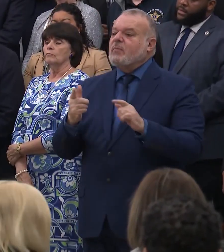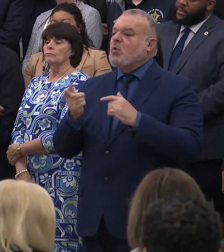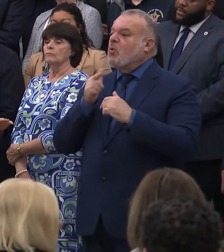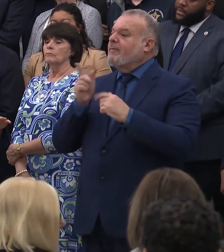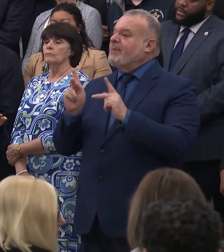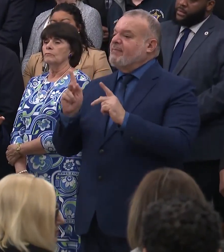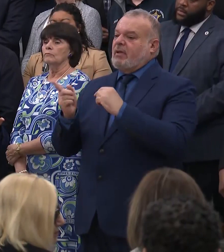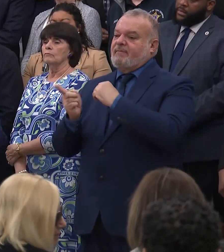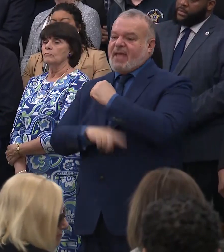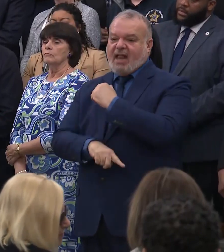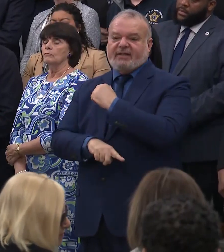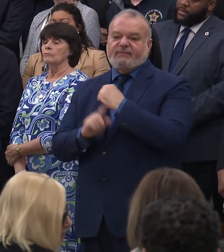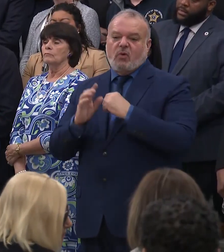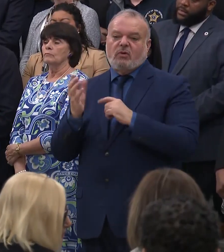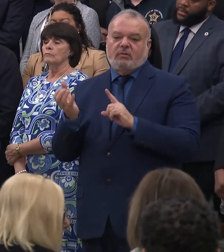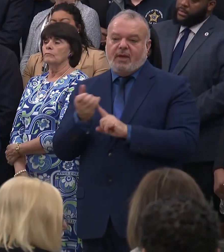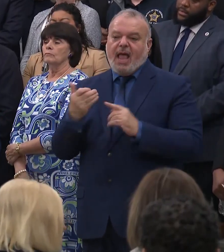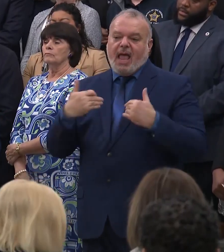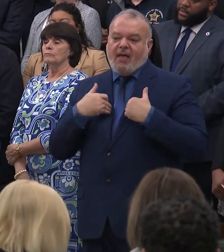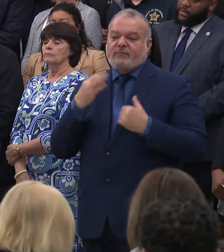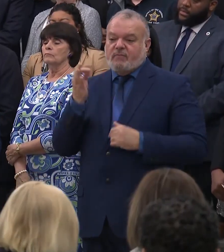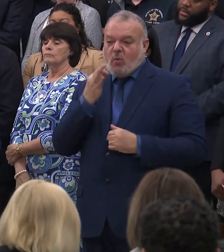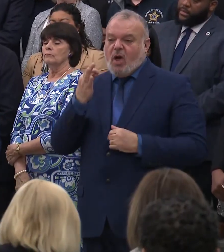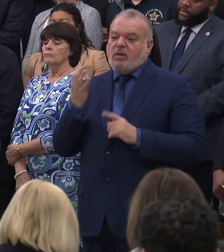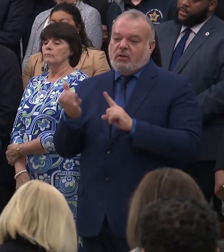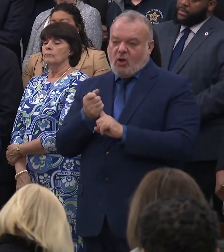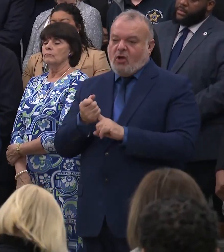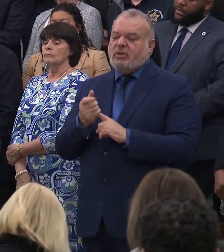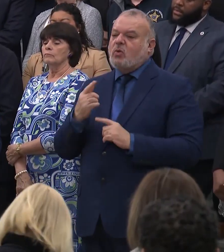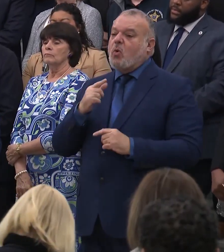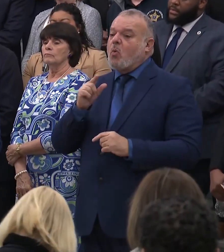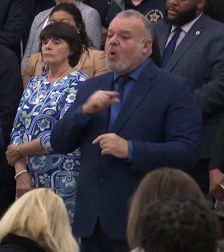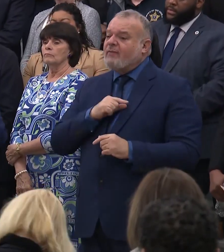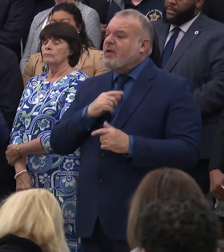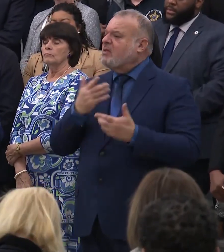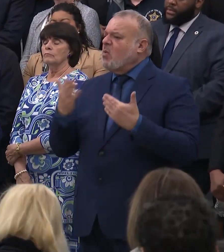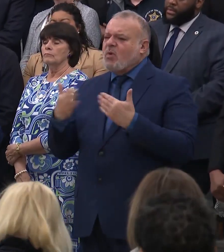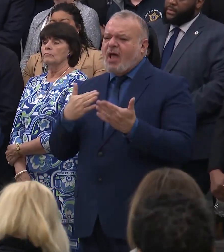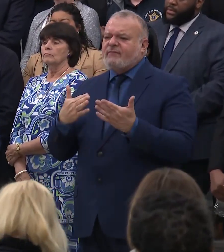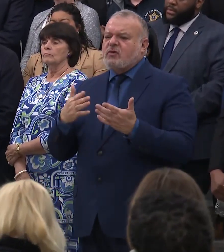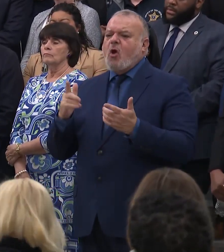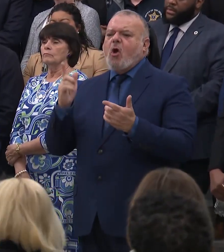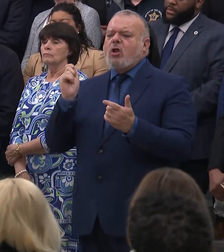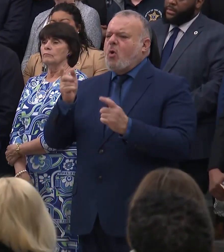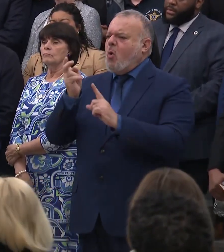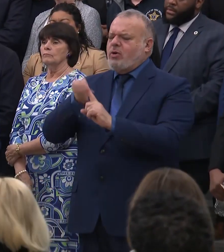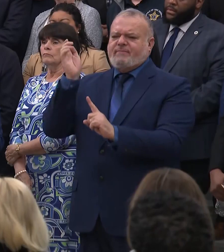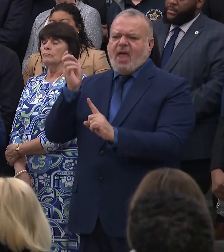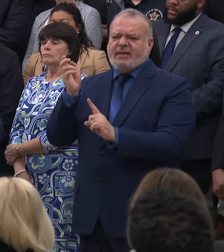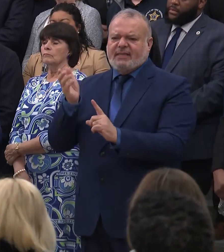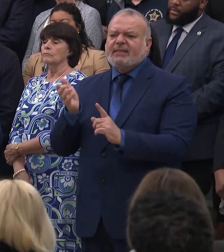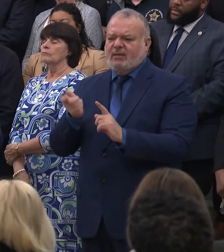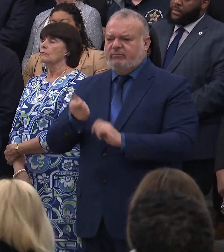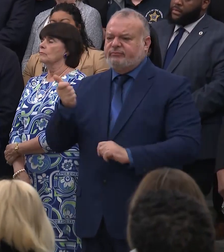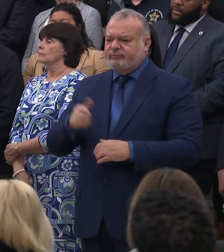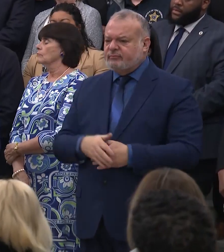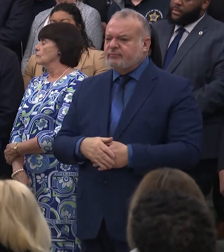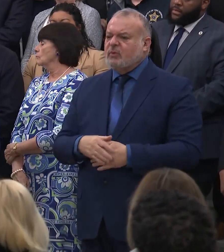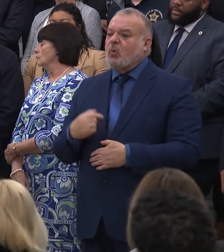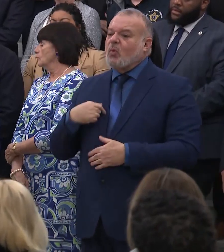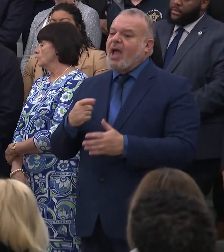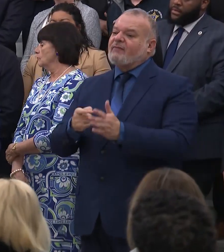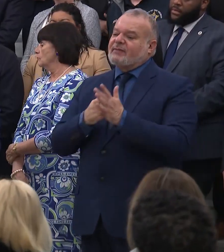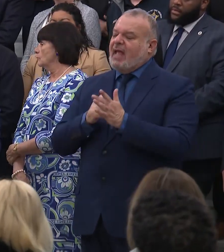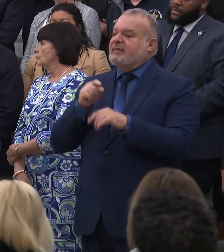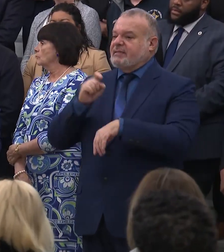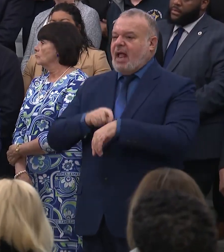no qualifications, okay? And it's just a matter of taking time to go through and update the records. We'll move I know people will work to move as